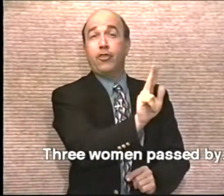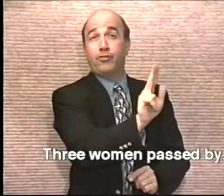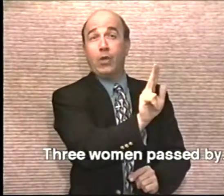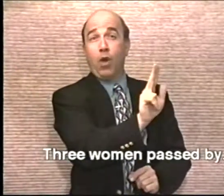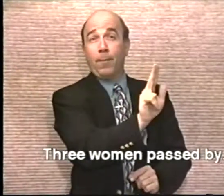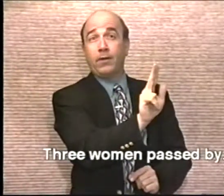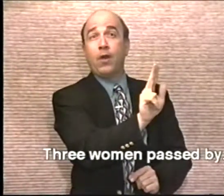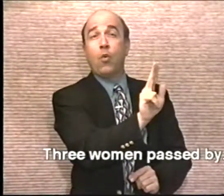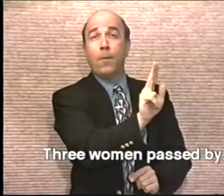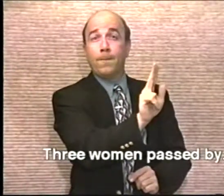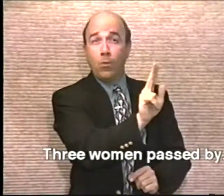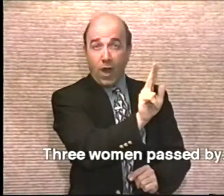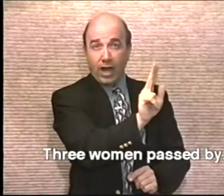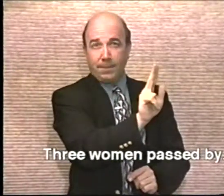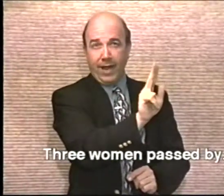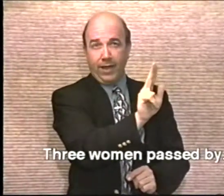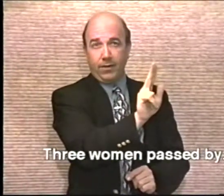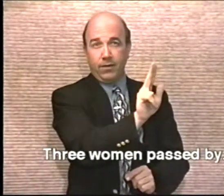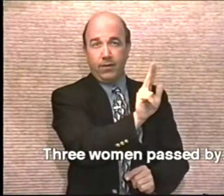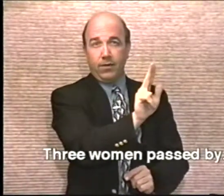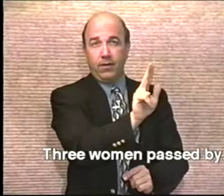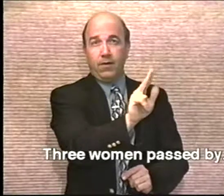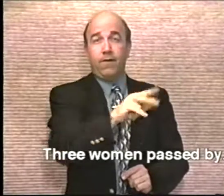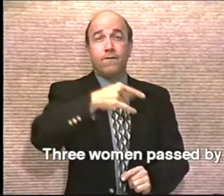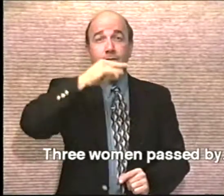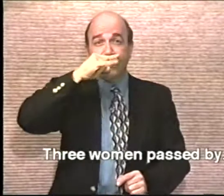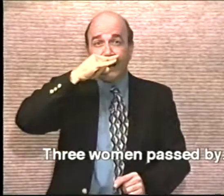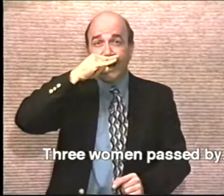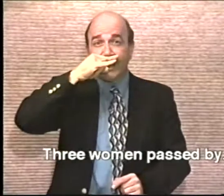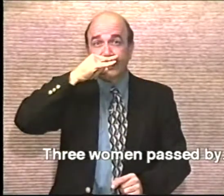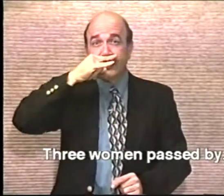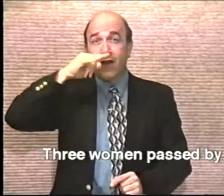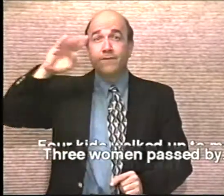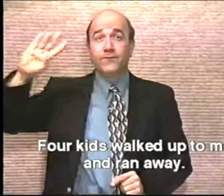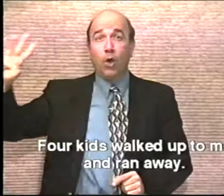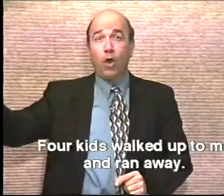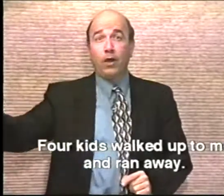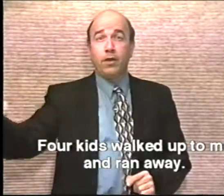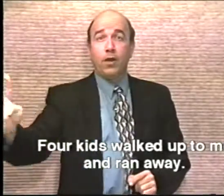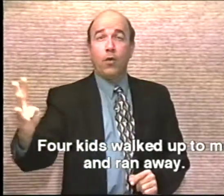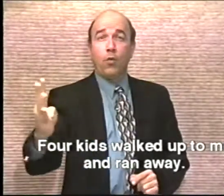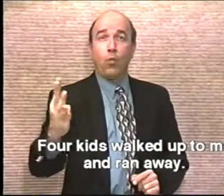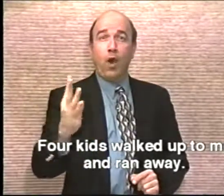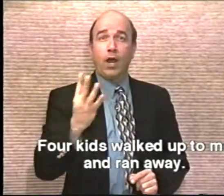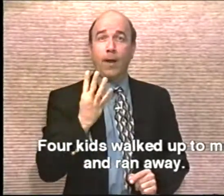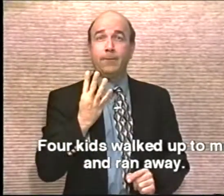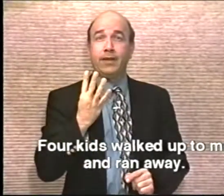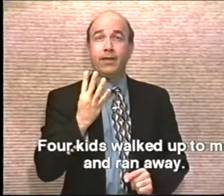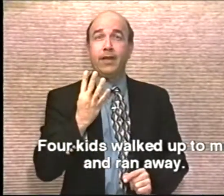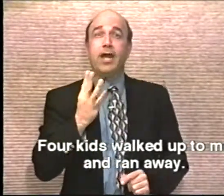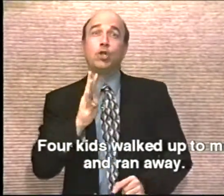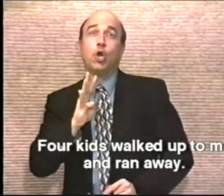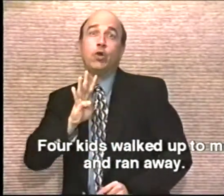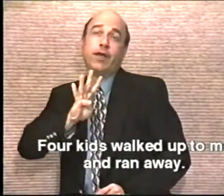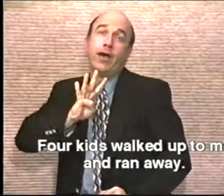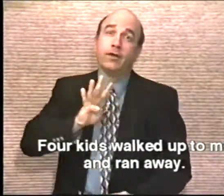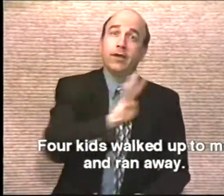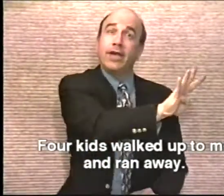3 women walk by. Kids, 4 walk up to me, turn around,